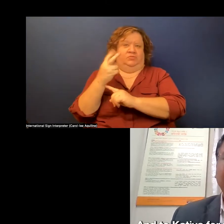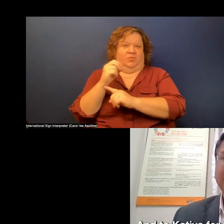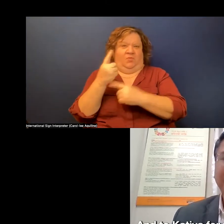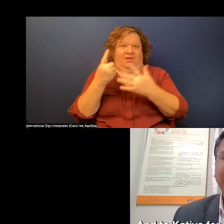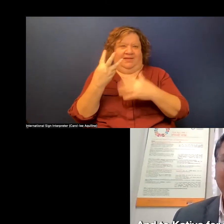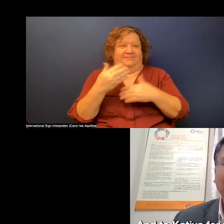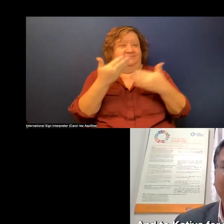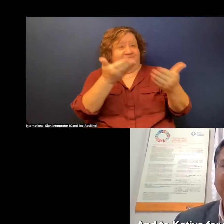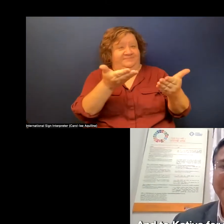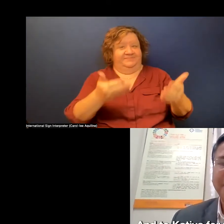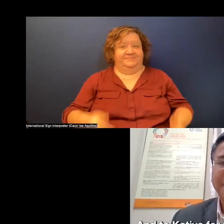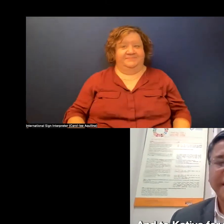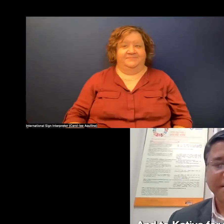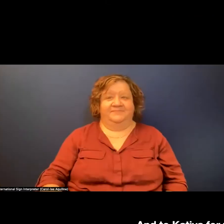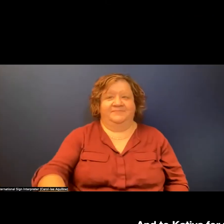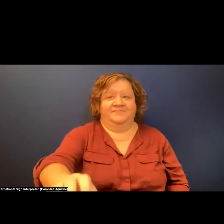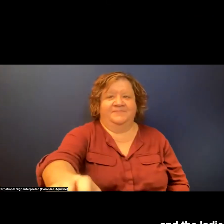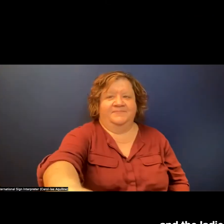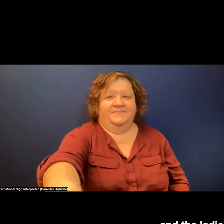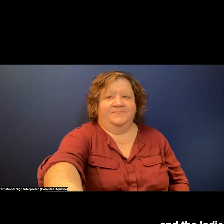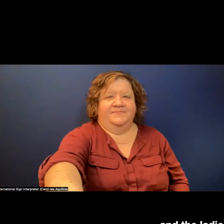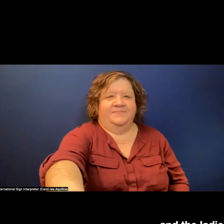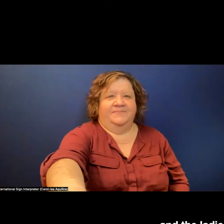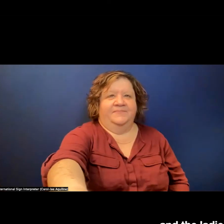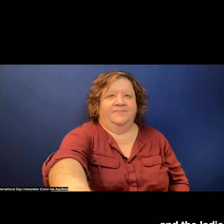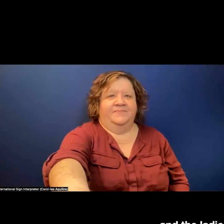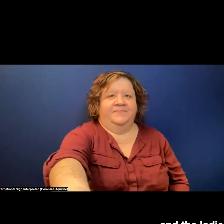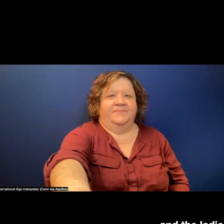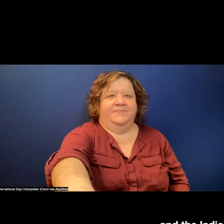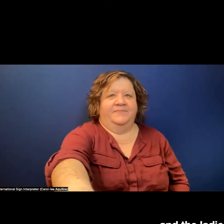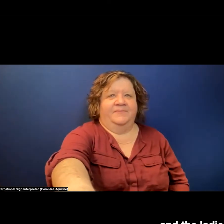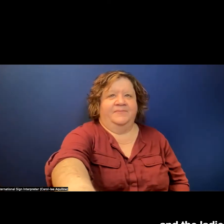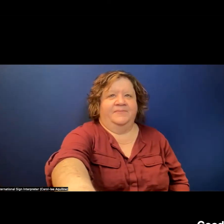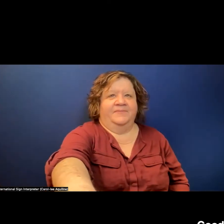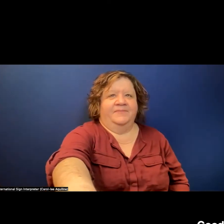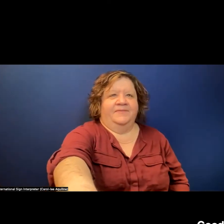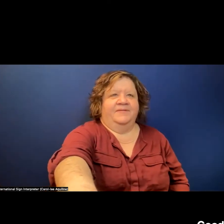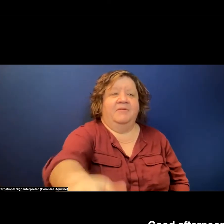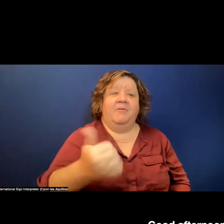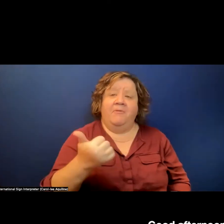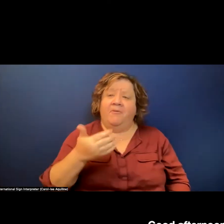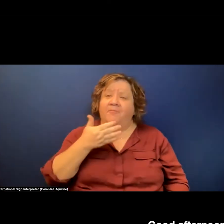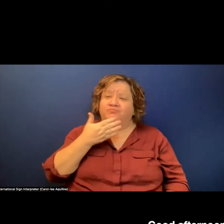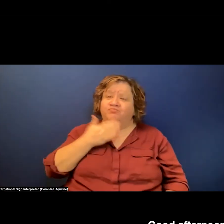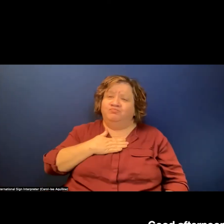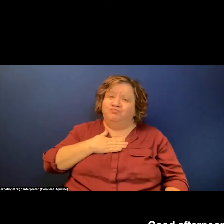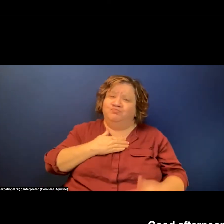Thank you, Katia, for your nice introduction. Dear ladies and gentlemen, good morning, good afternoon,